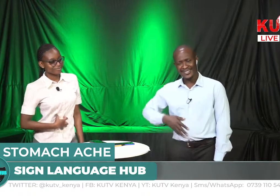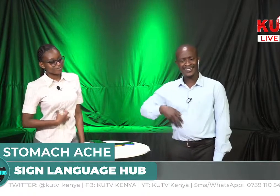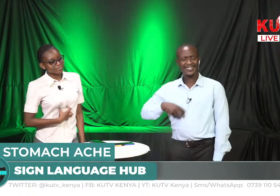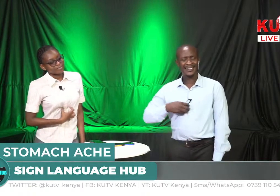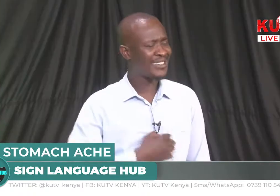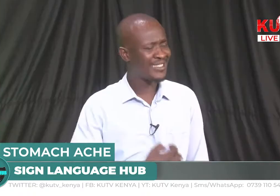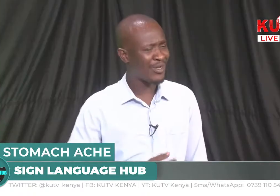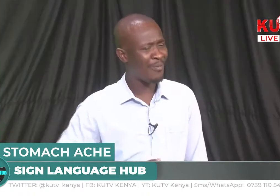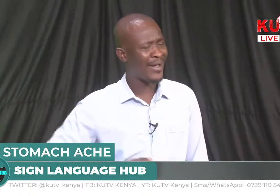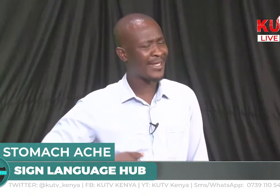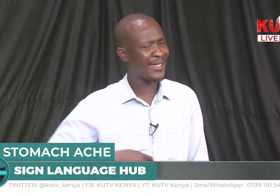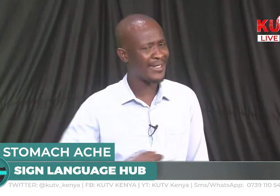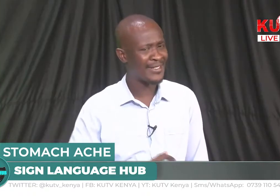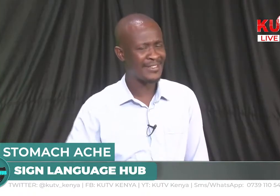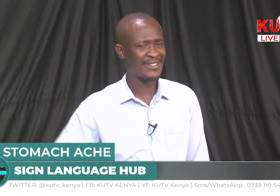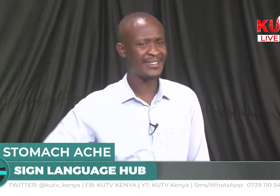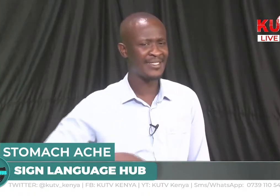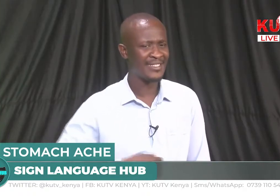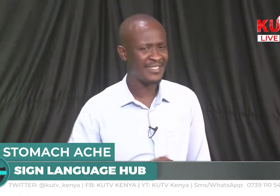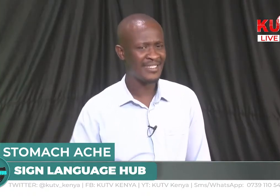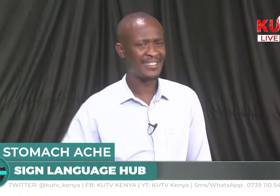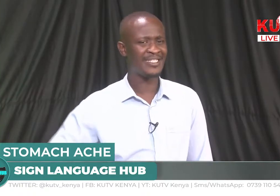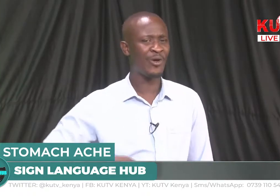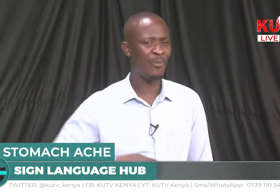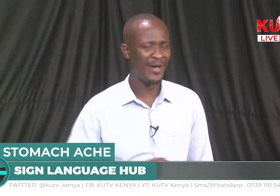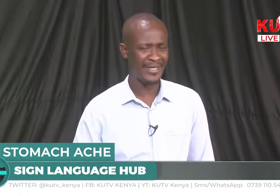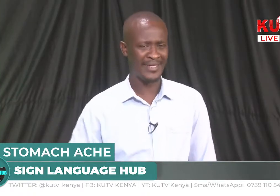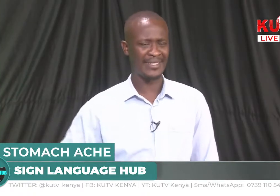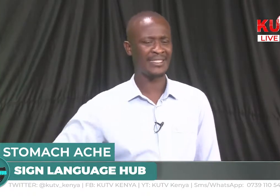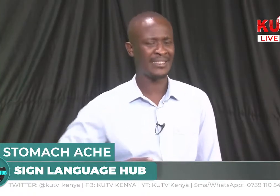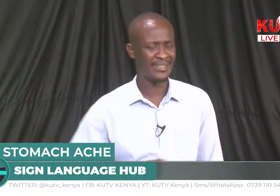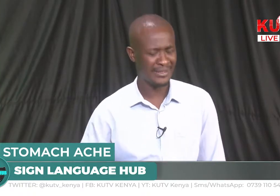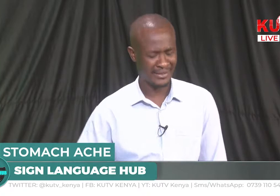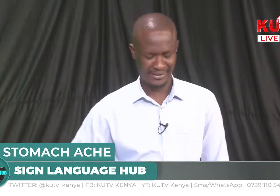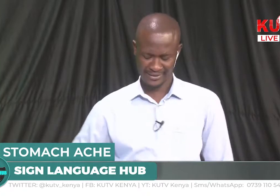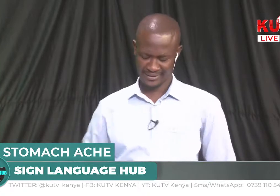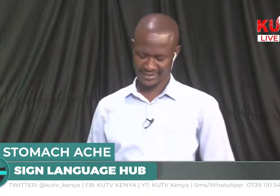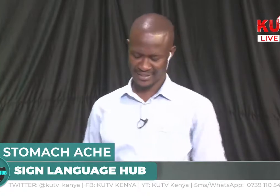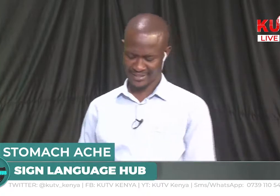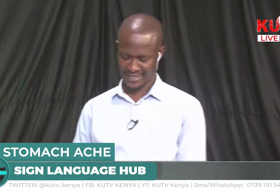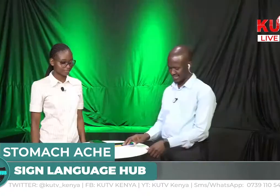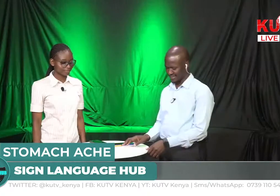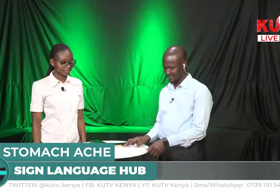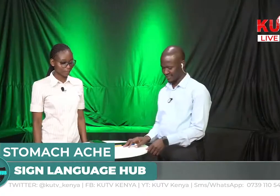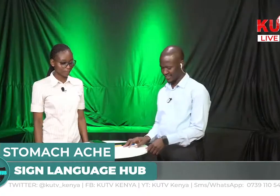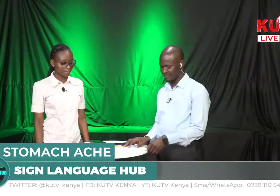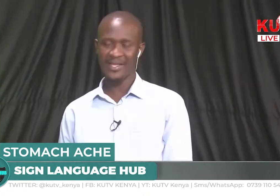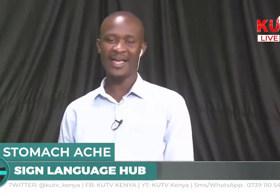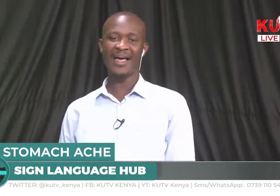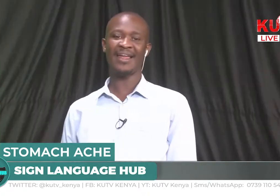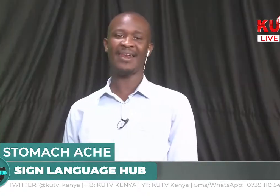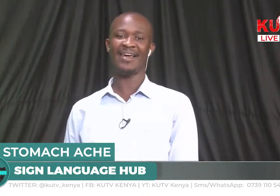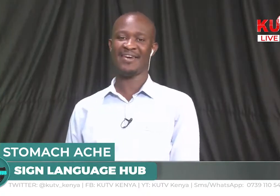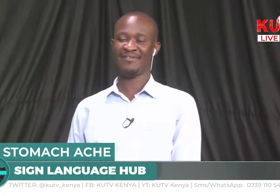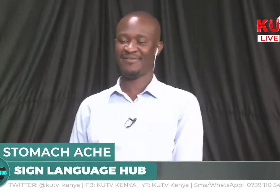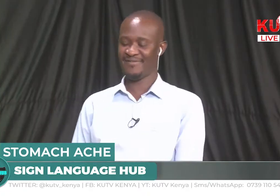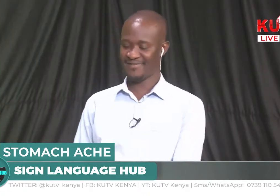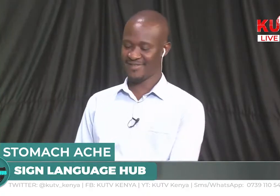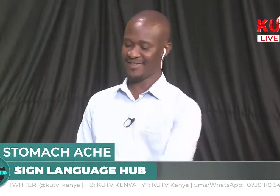this is stomach ache. Stomach ache. Okay, let's continue. Alive.